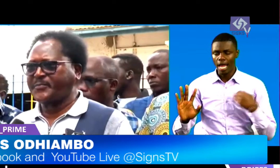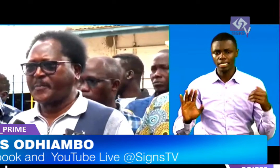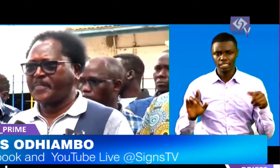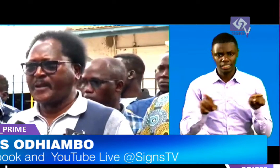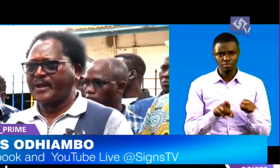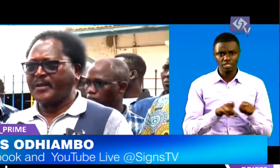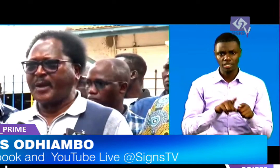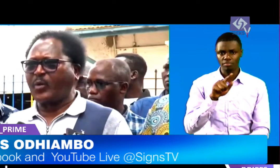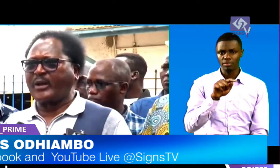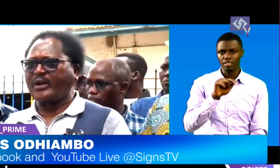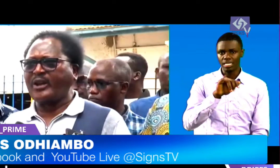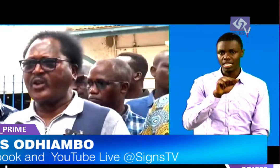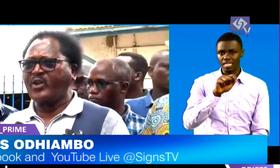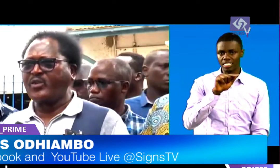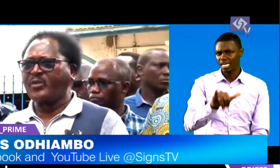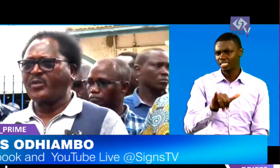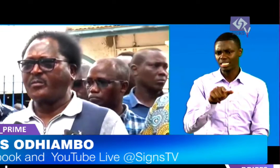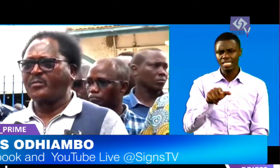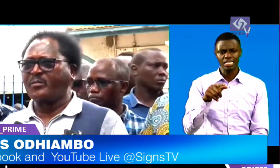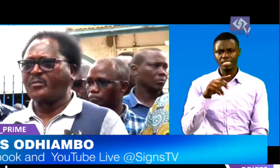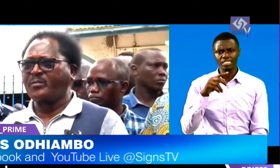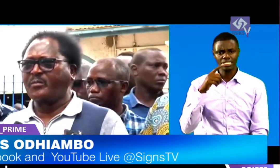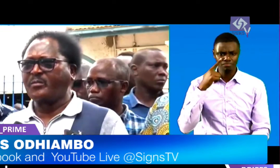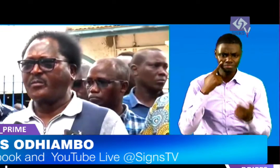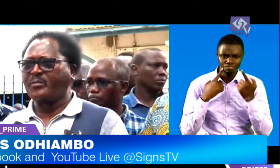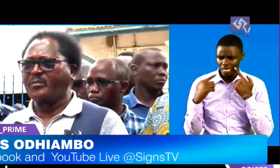Tiati imekuwa kilio.